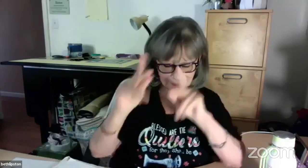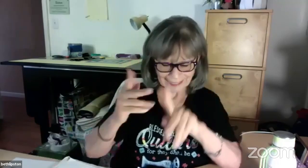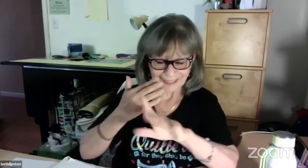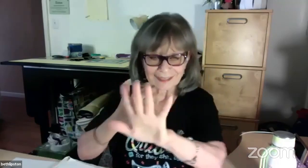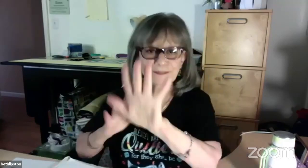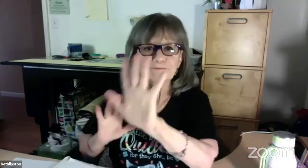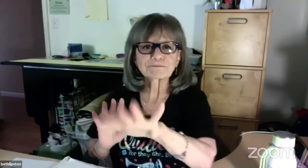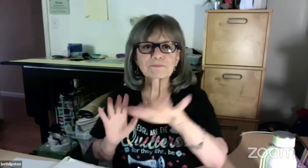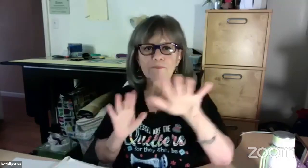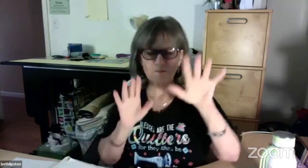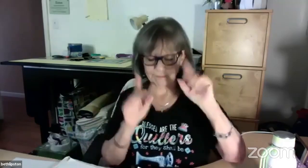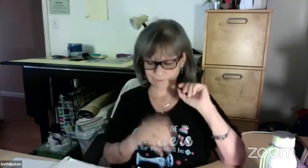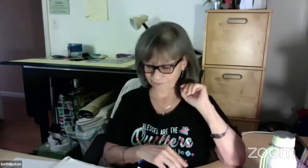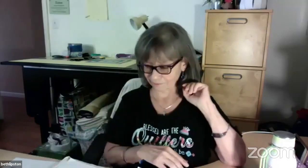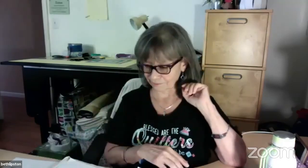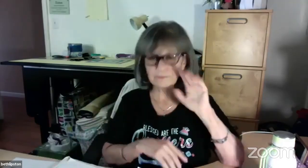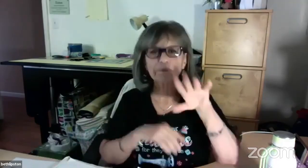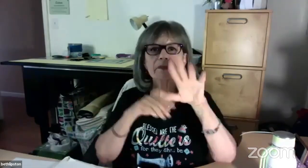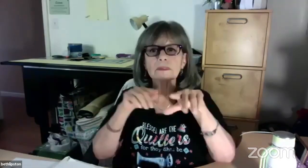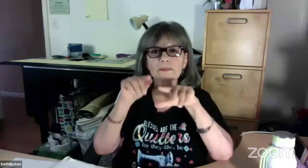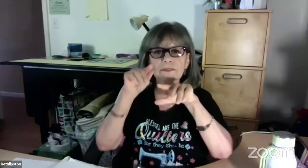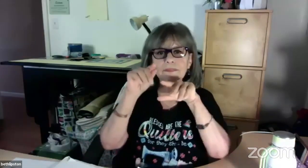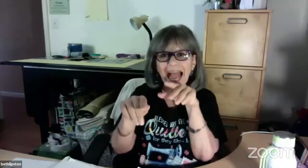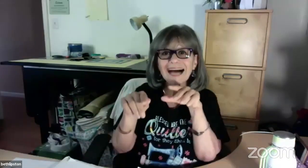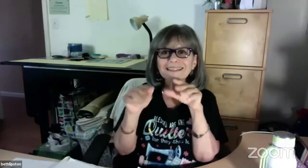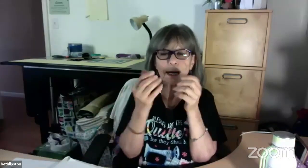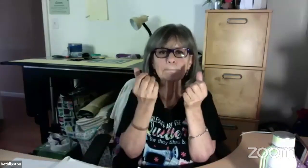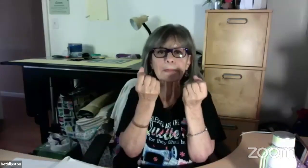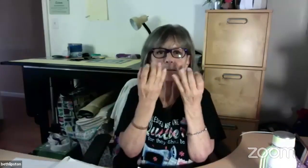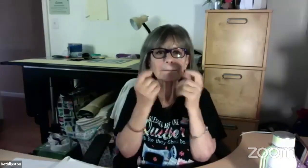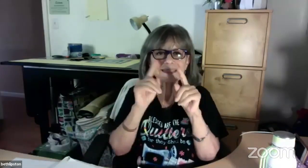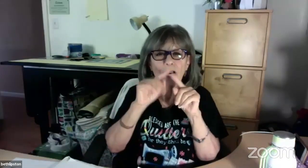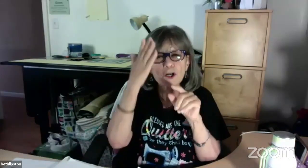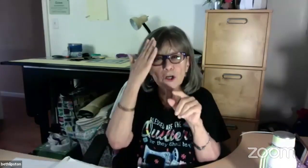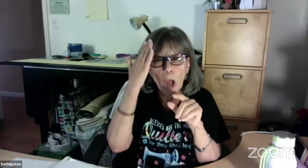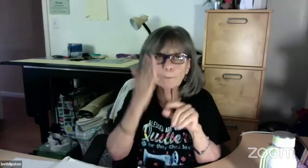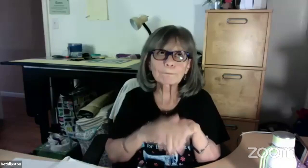Okay, now I'm spotlighted. Okay, gather my thoughts.